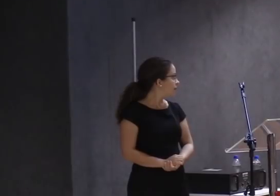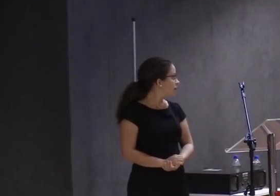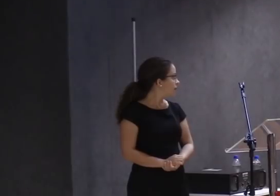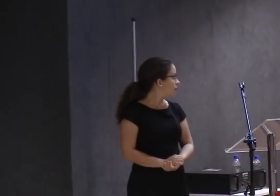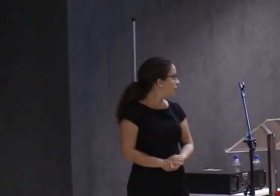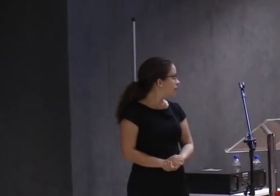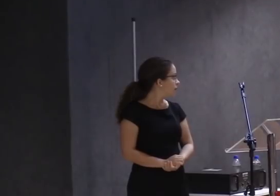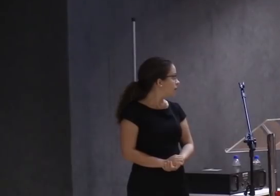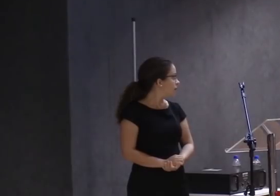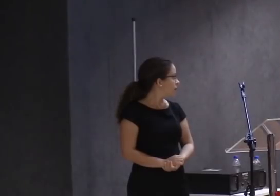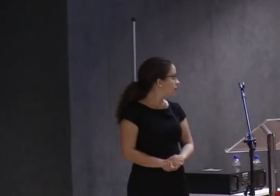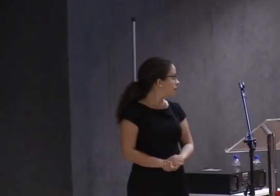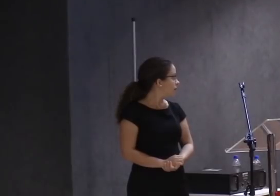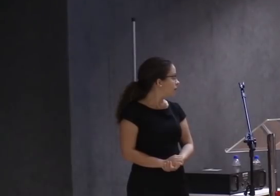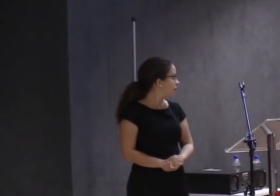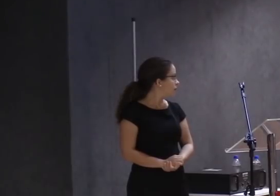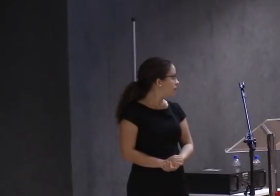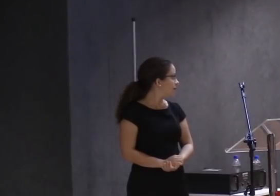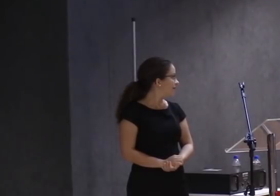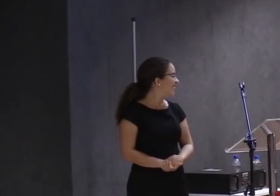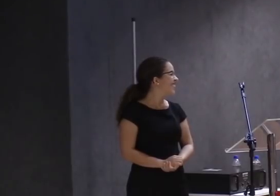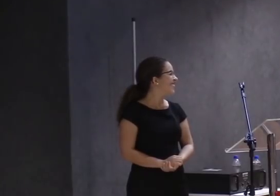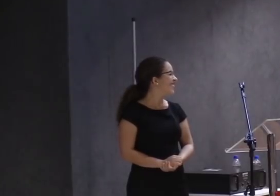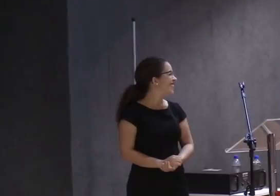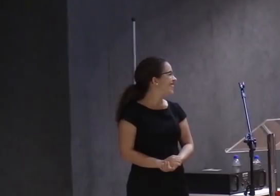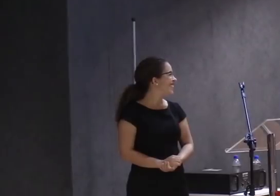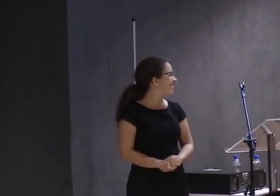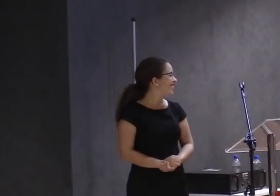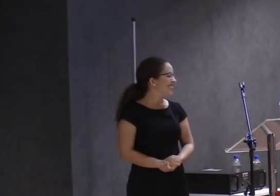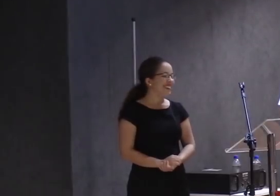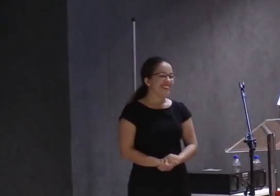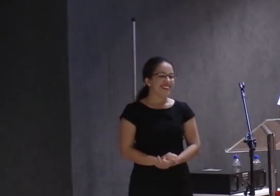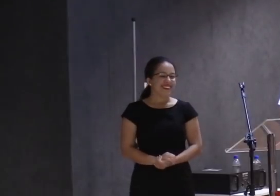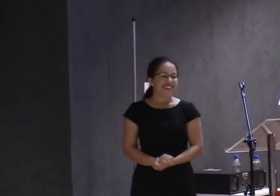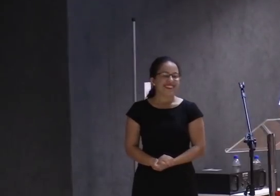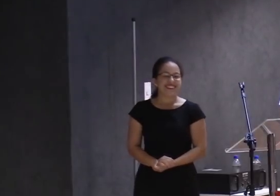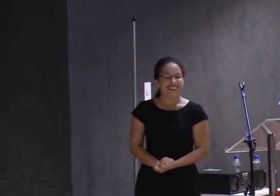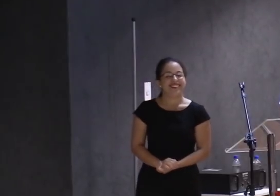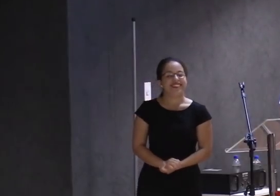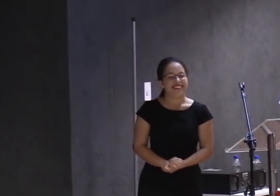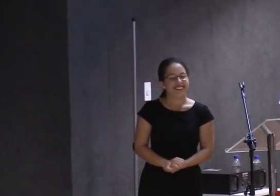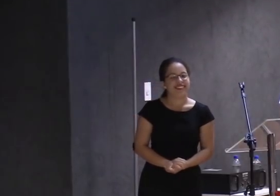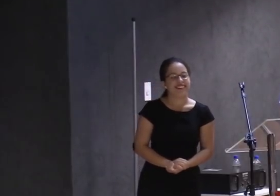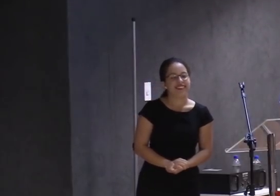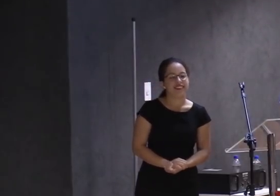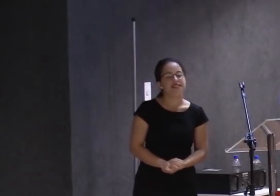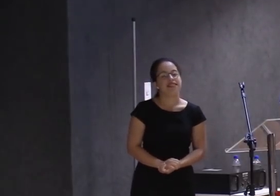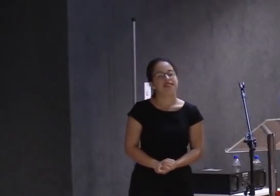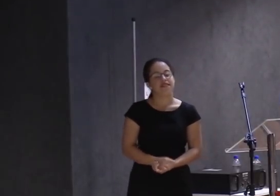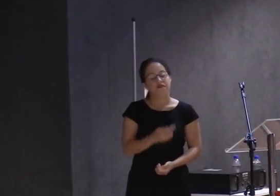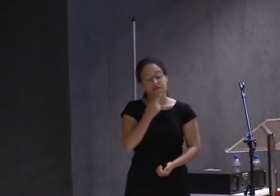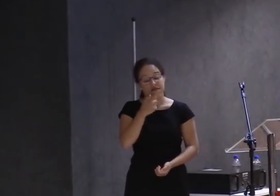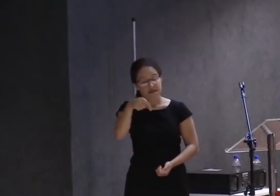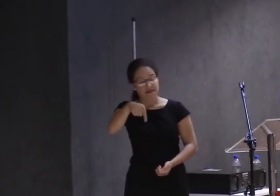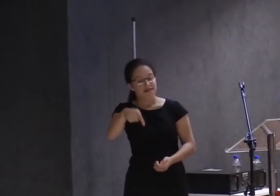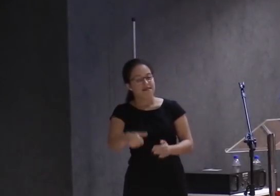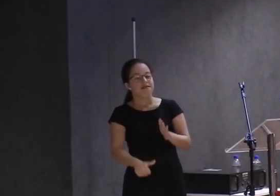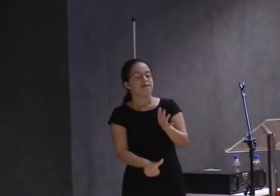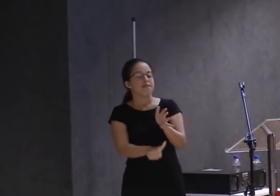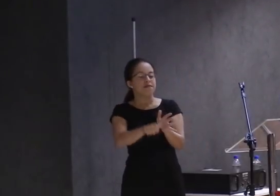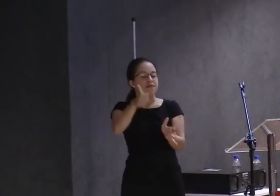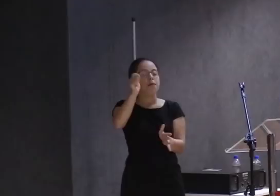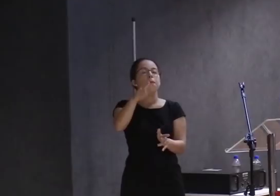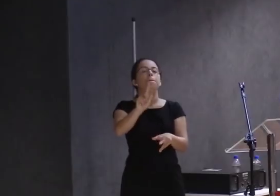can build some kind of collaboration for the future. Essa é provavelmente a primeira vez, esse é provavelmente o